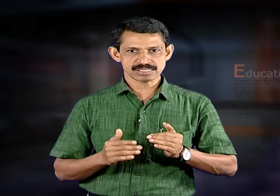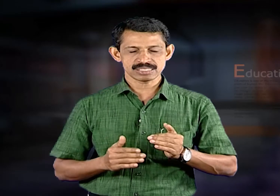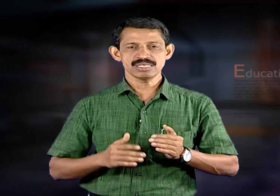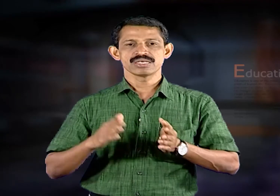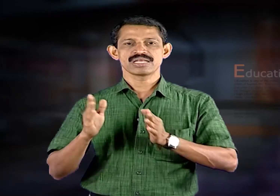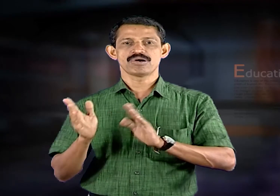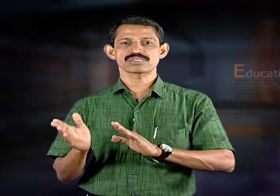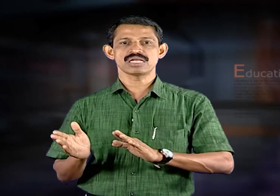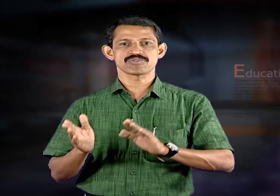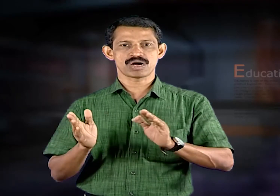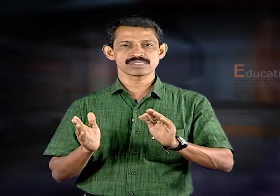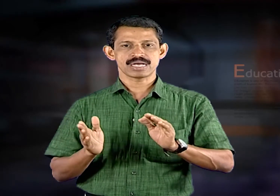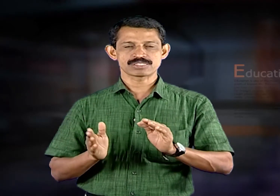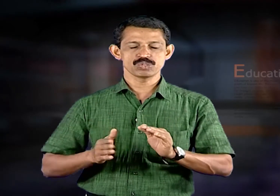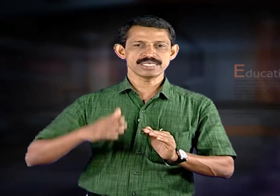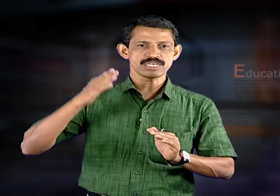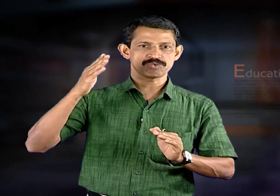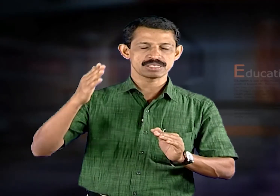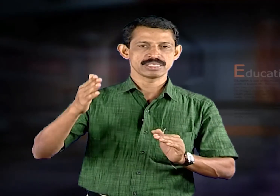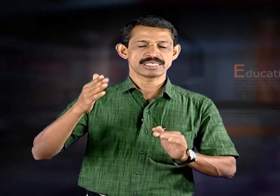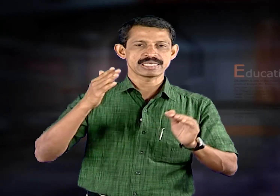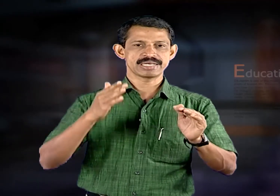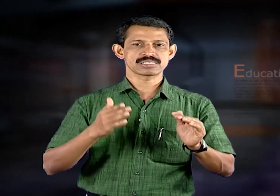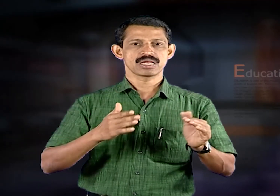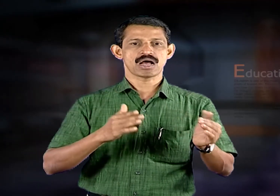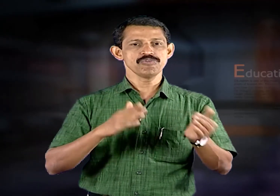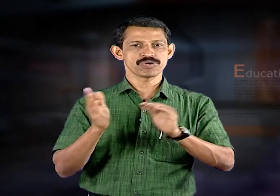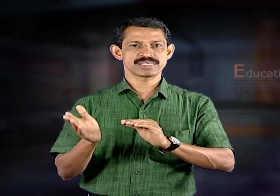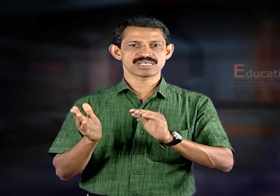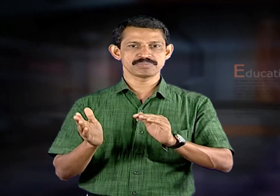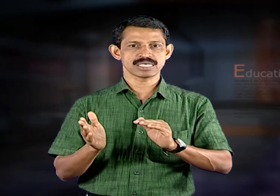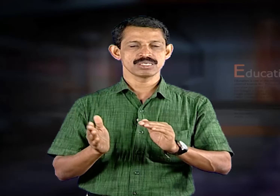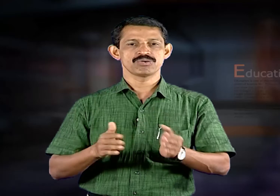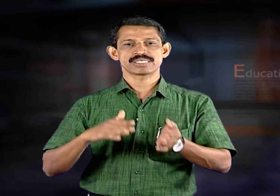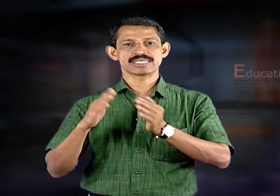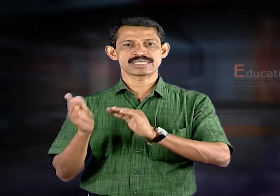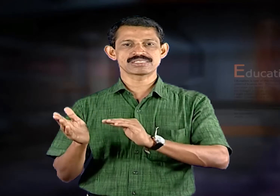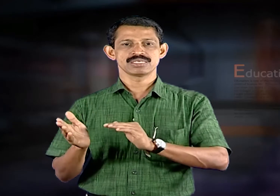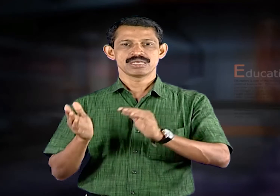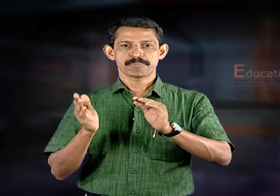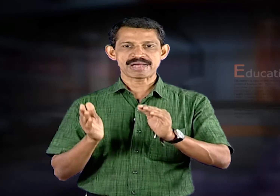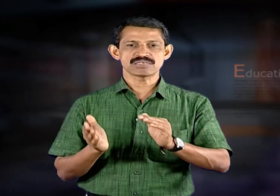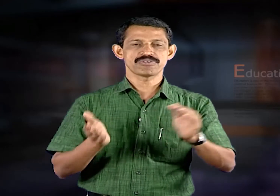the emotional rewards associated with increased love for a subject or increased passion for